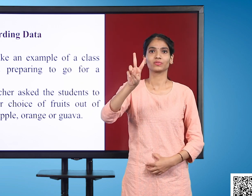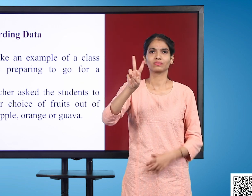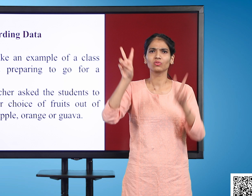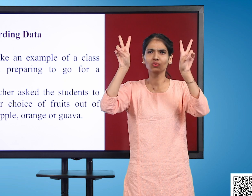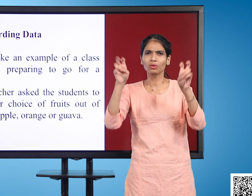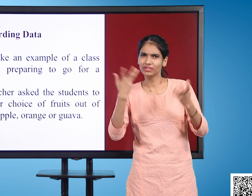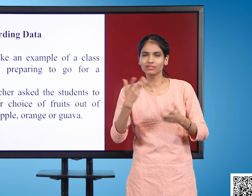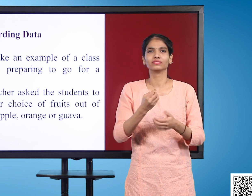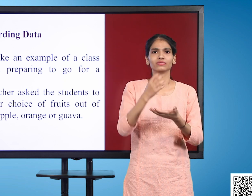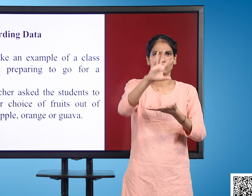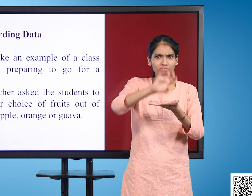(9.2) Recording data.